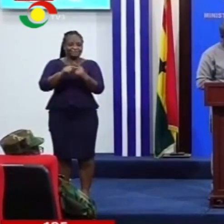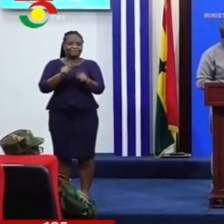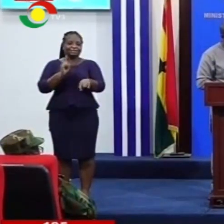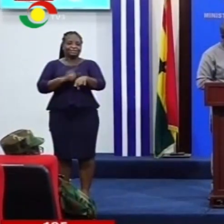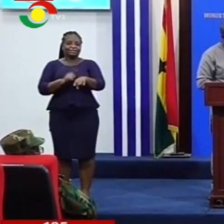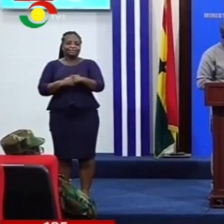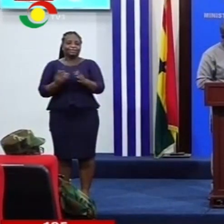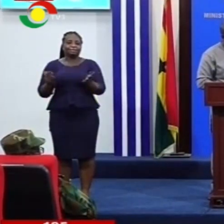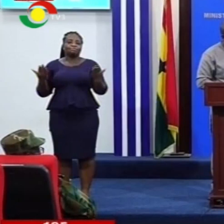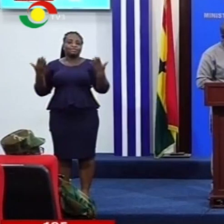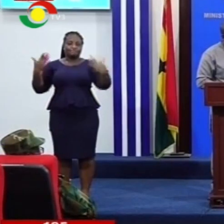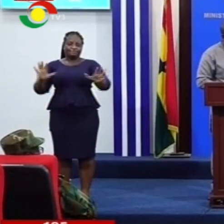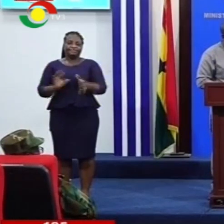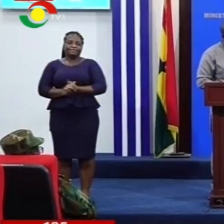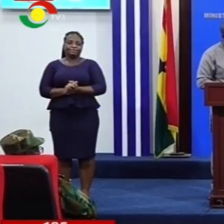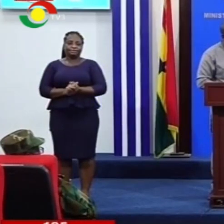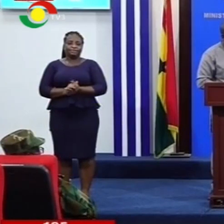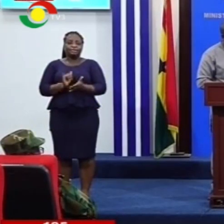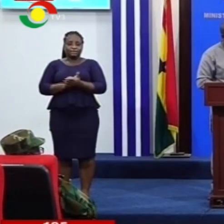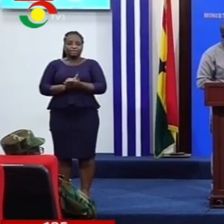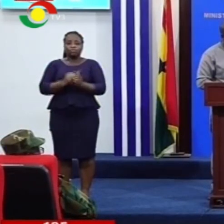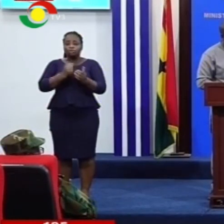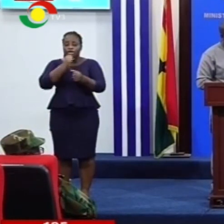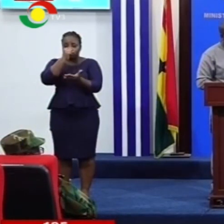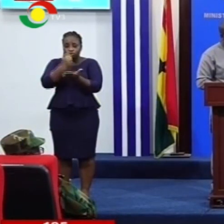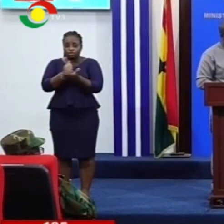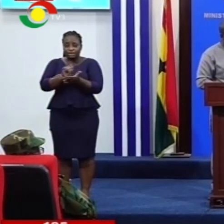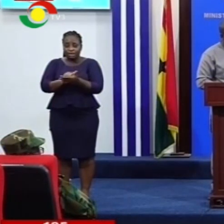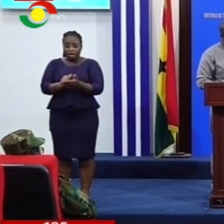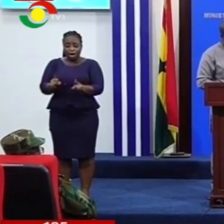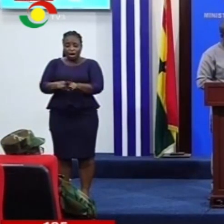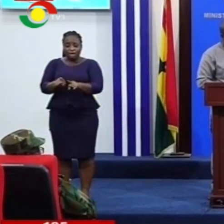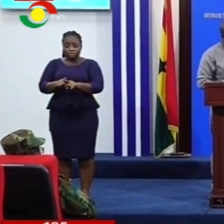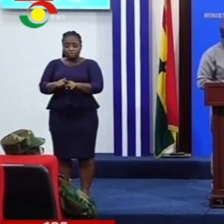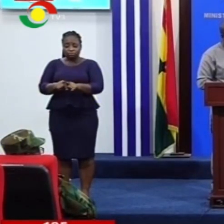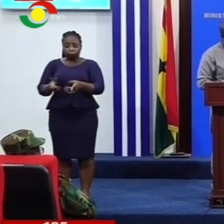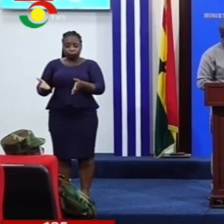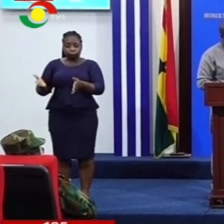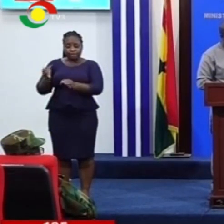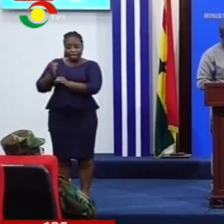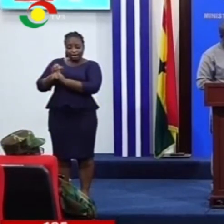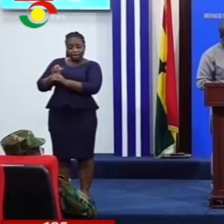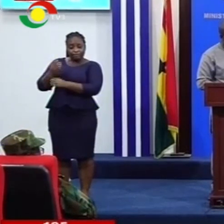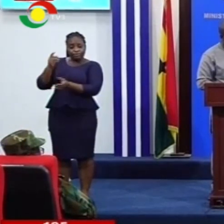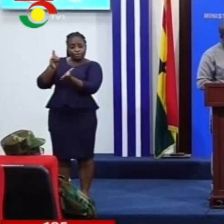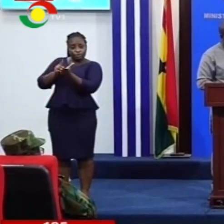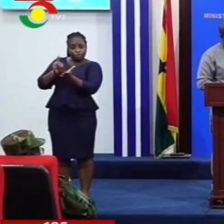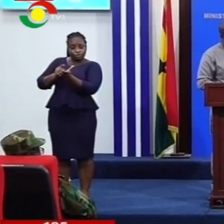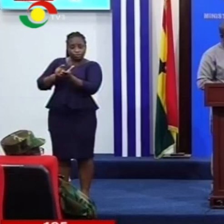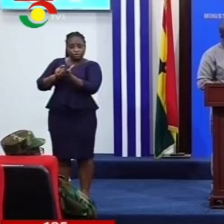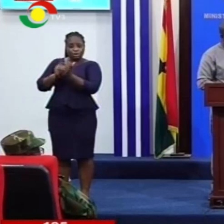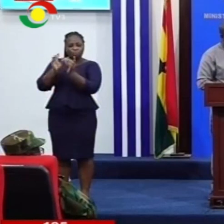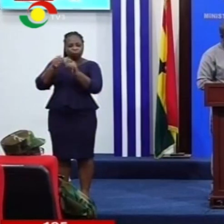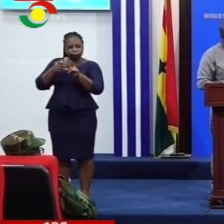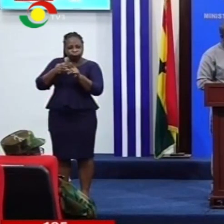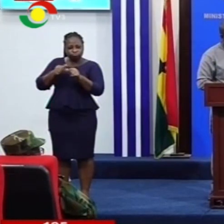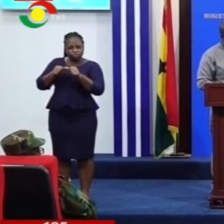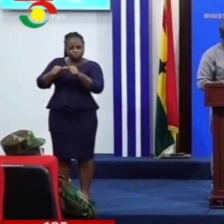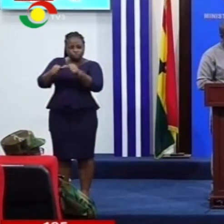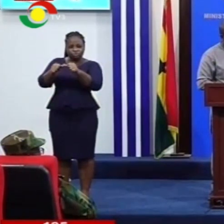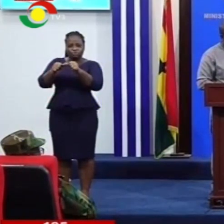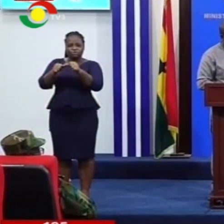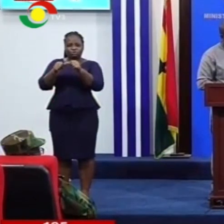that arrangement is in place to ensure that while that we continue the contact tracing, as part of the mass